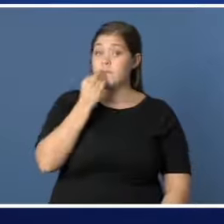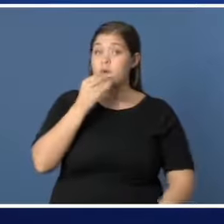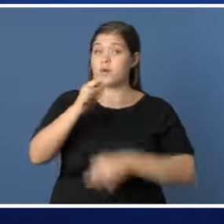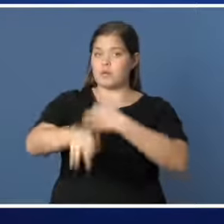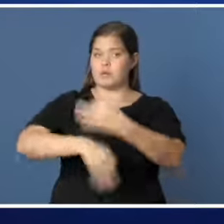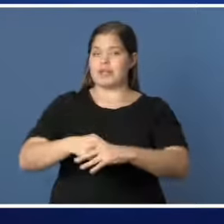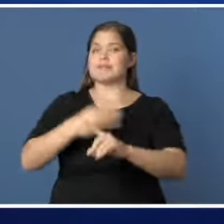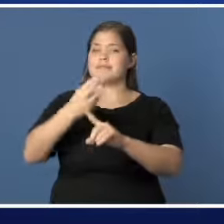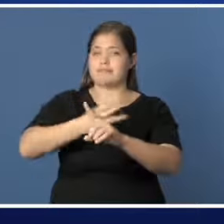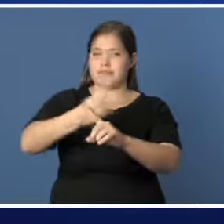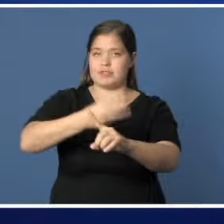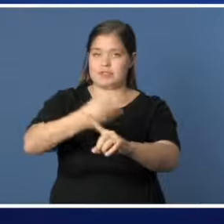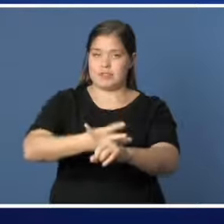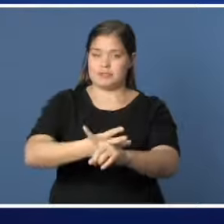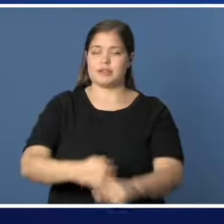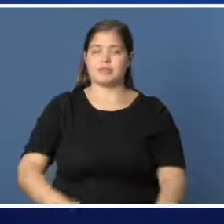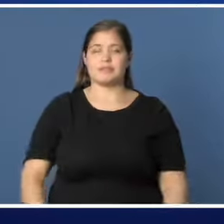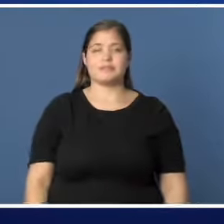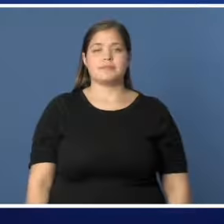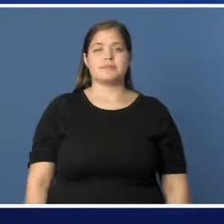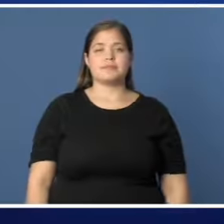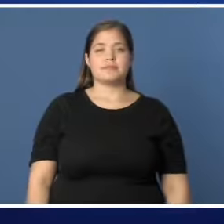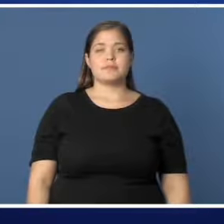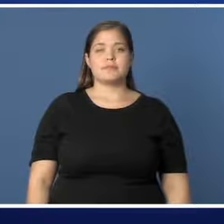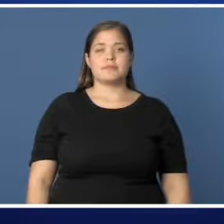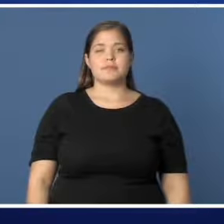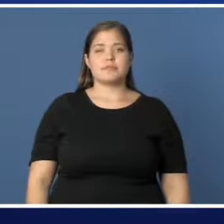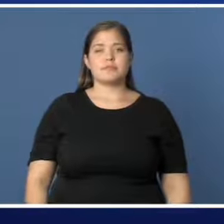Replace your stored food every 6 months.